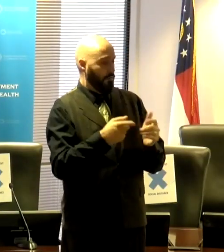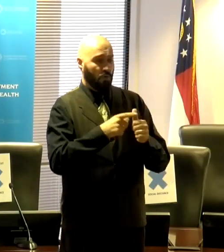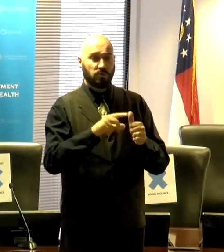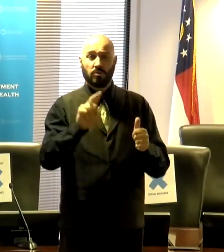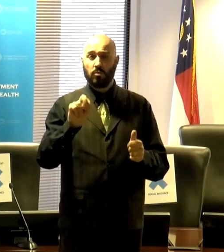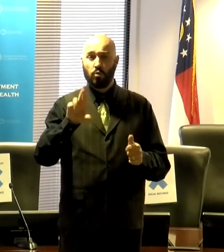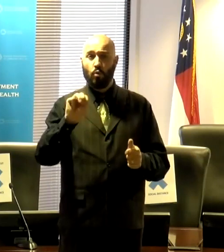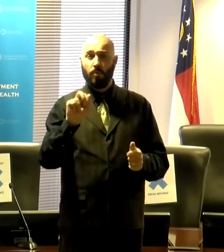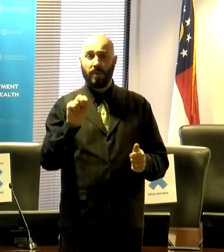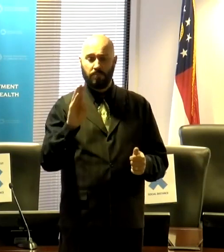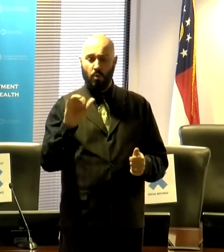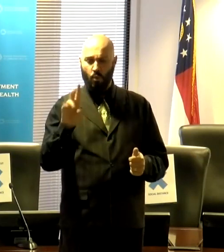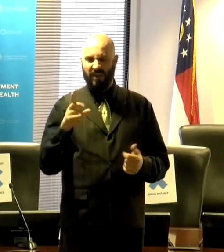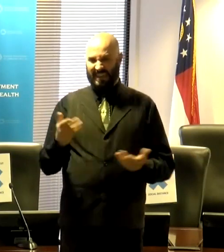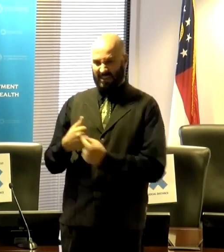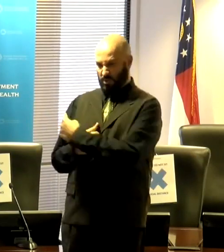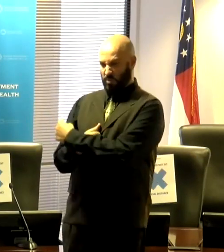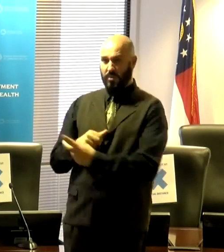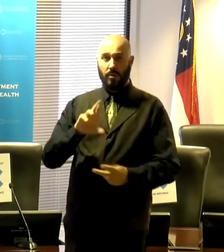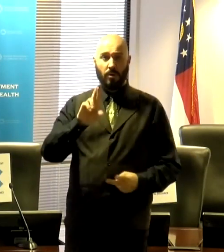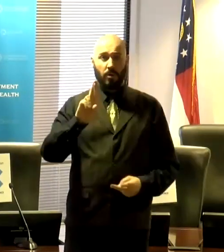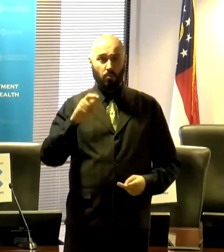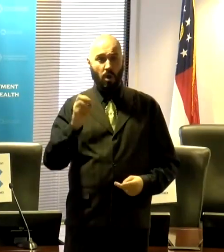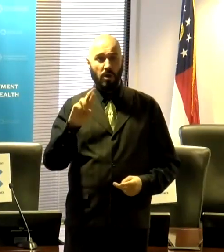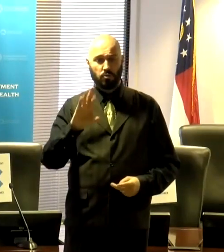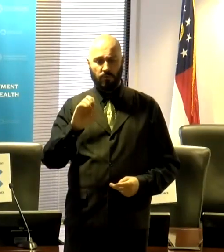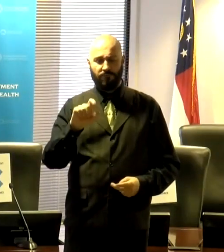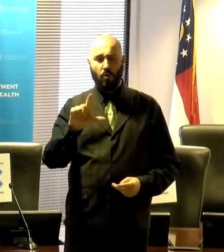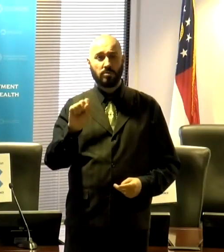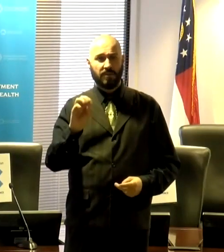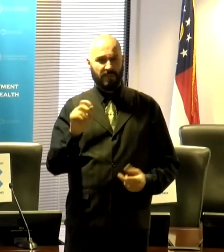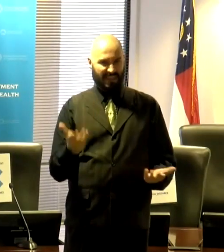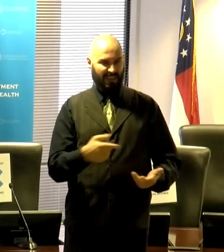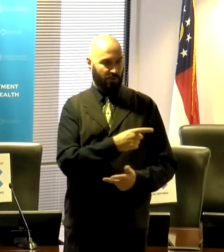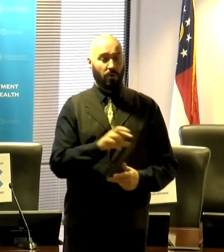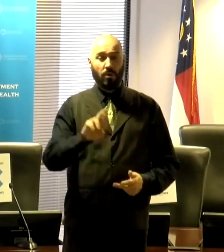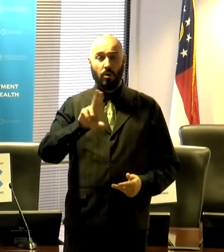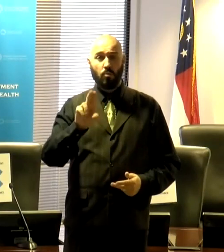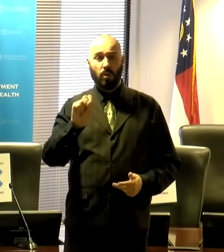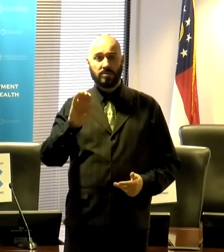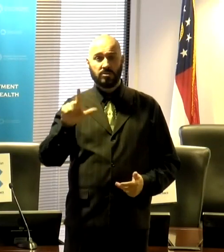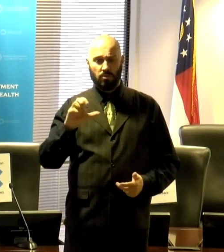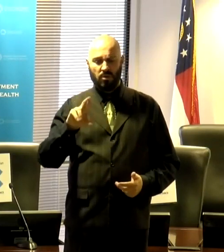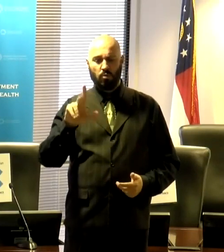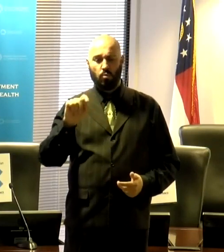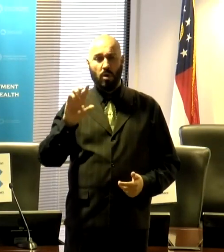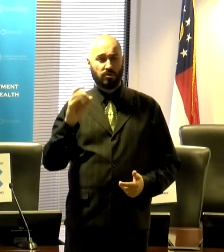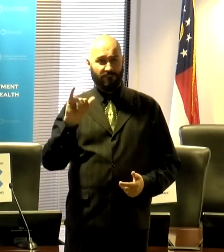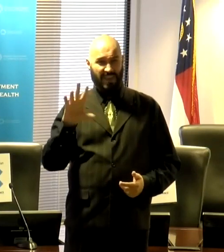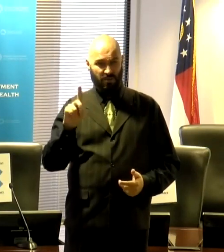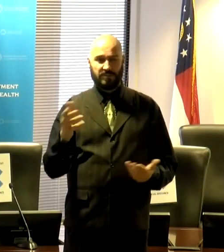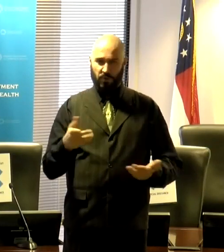Here. Roger Folsom. Here. Russell Crutchfield. Present.